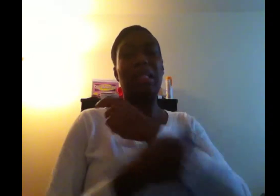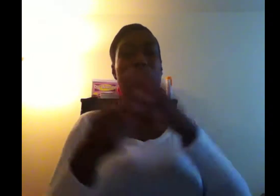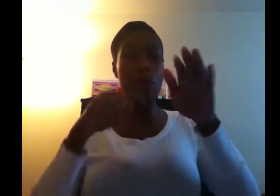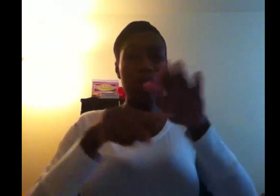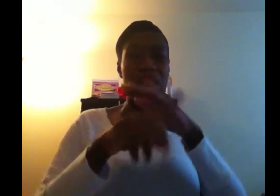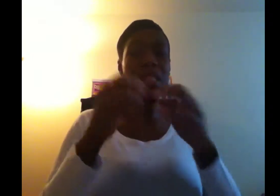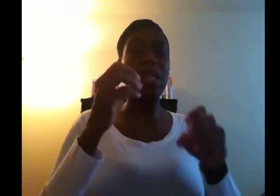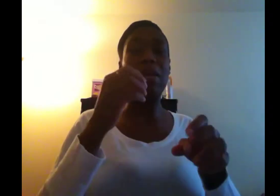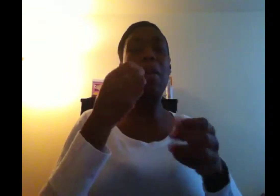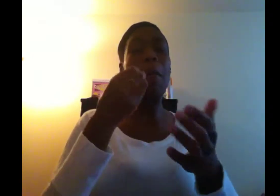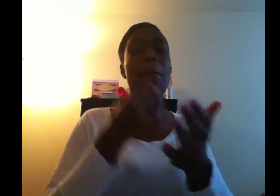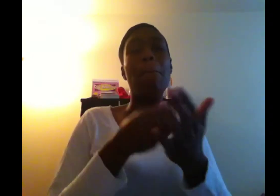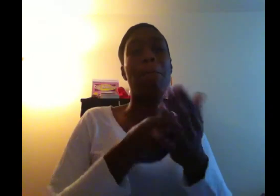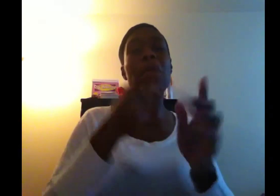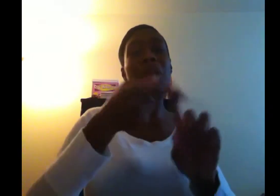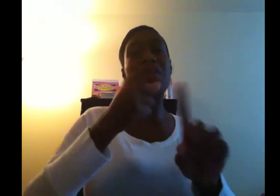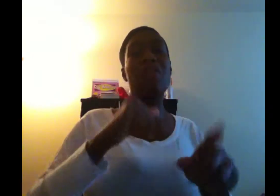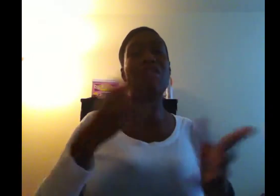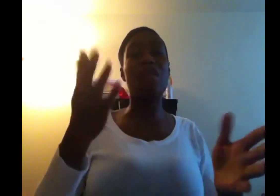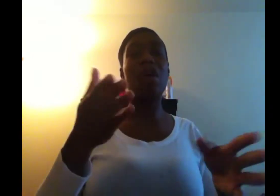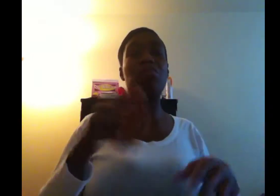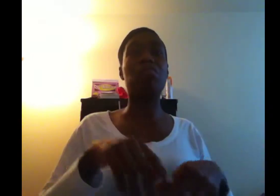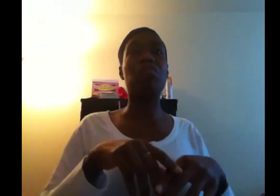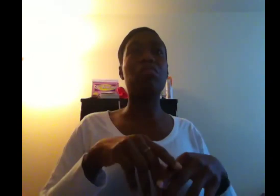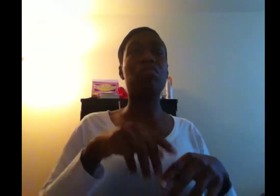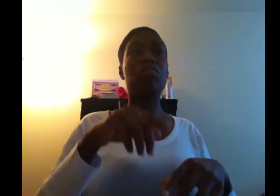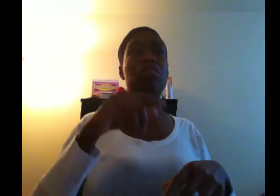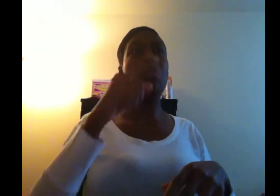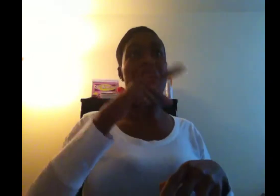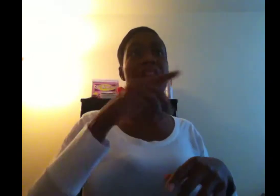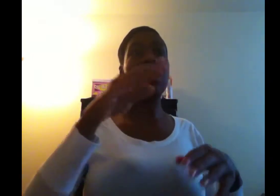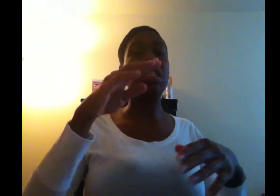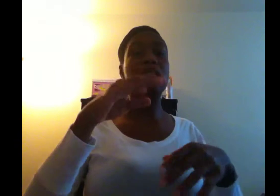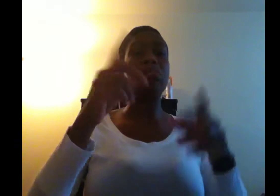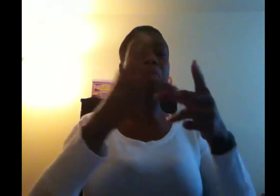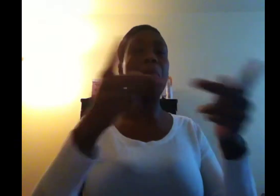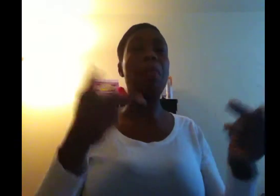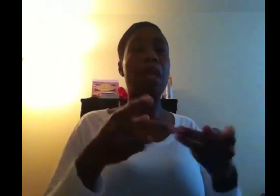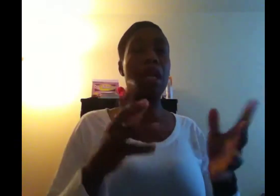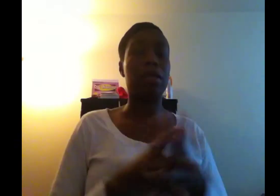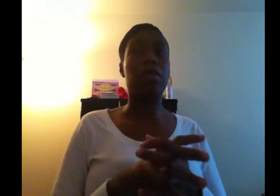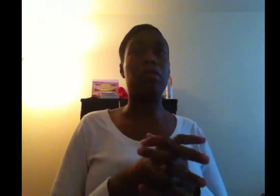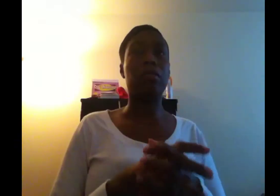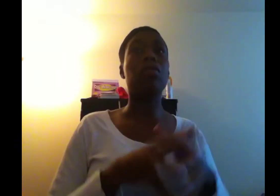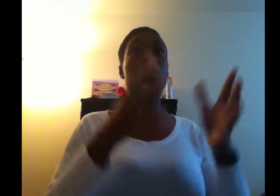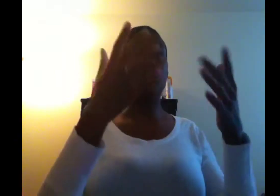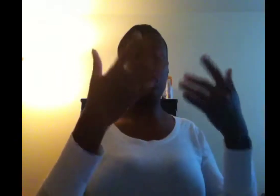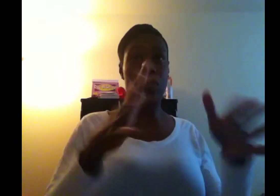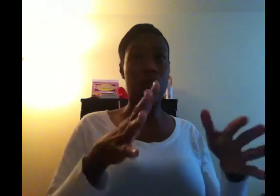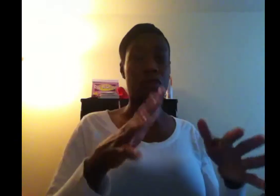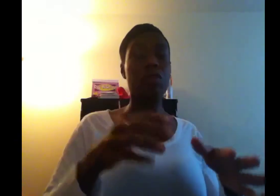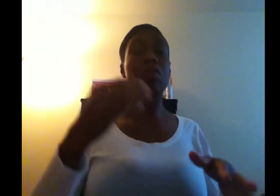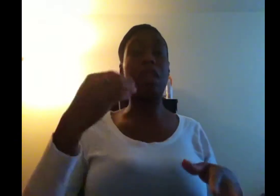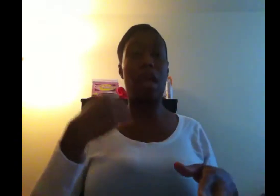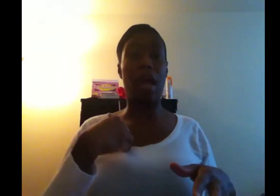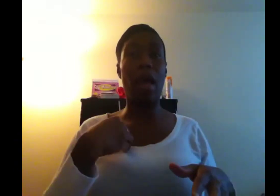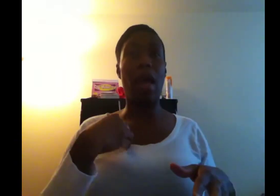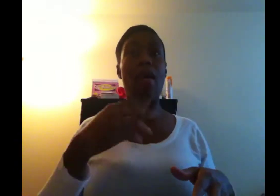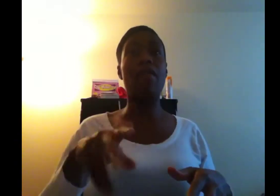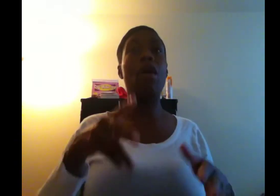happens is that they then input the number of hours that the individual has had into what they call an automated payroll system. So they pull up specifically